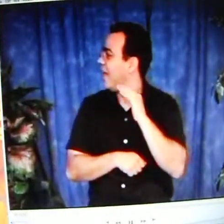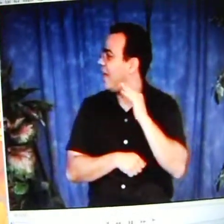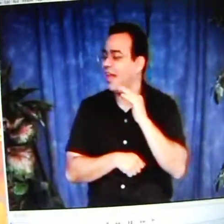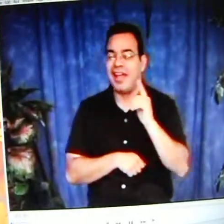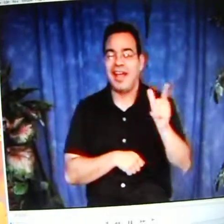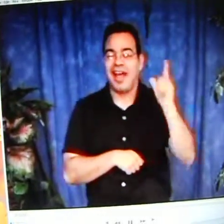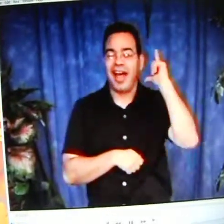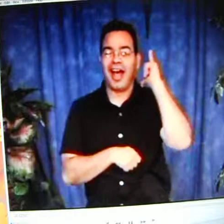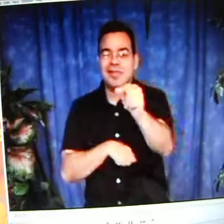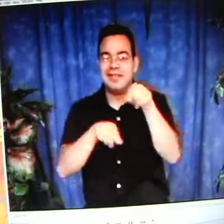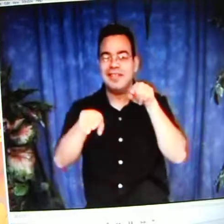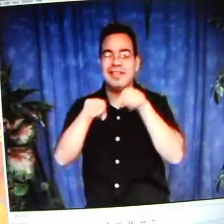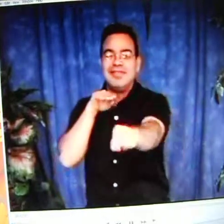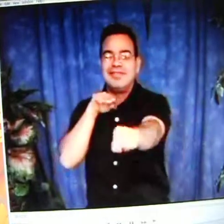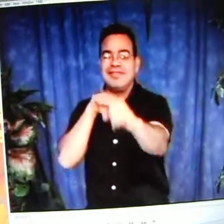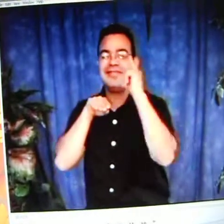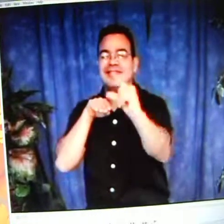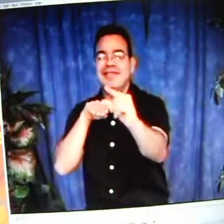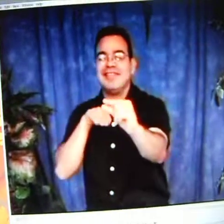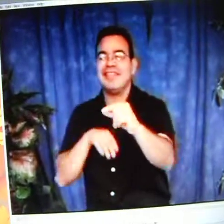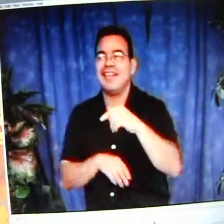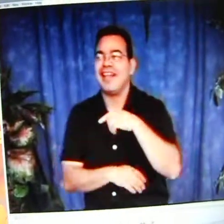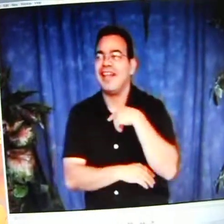We were just wow, and then we